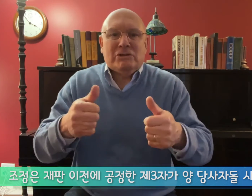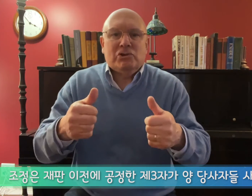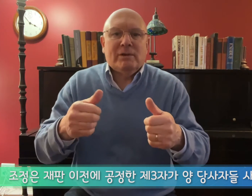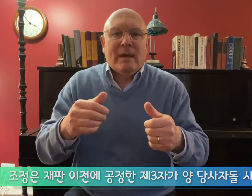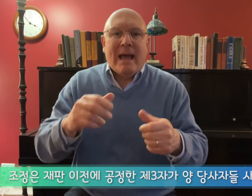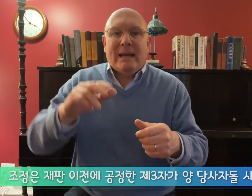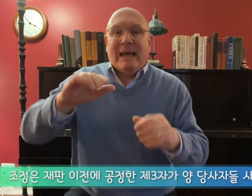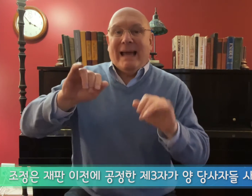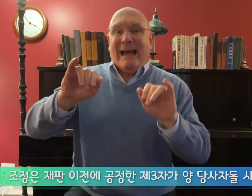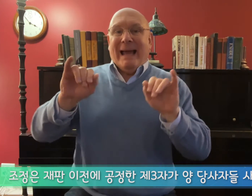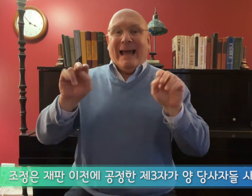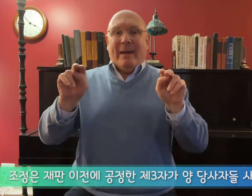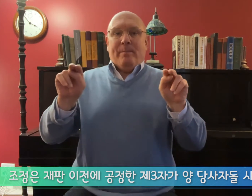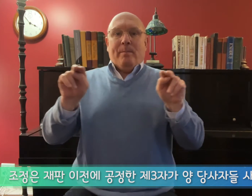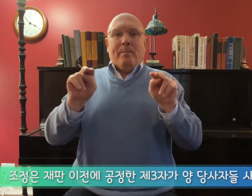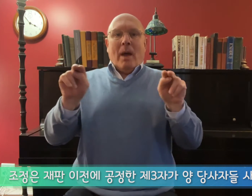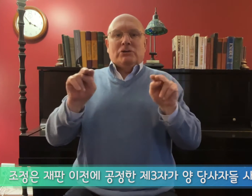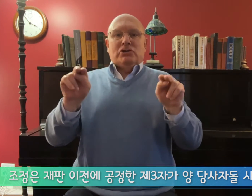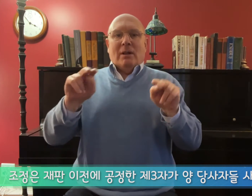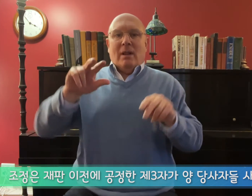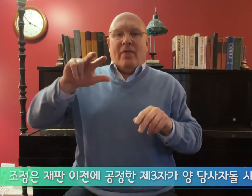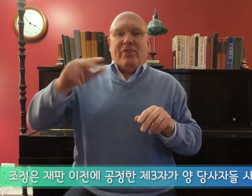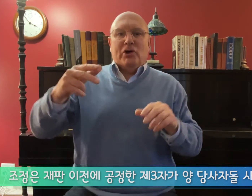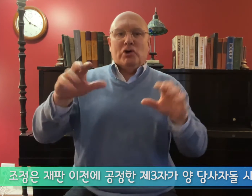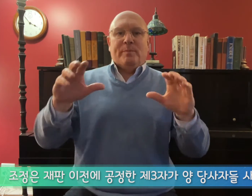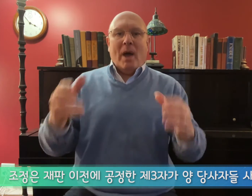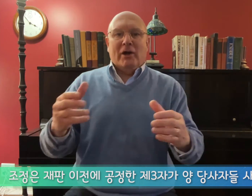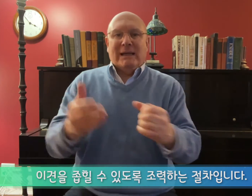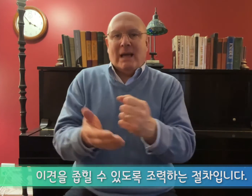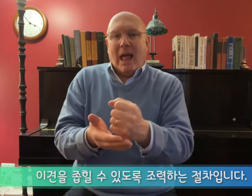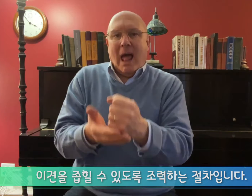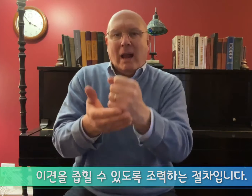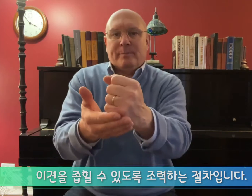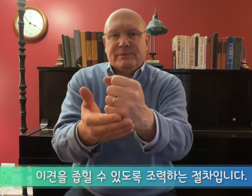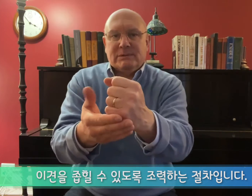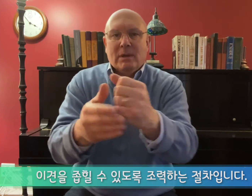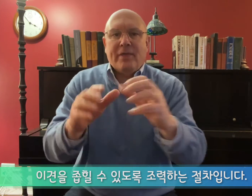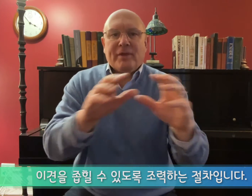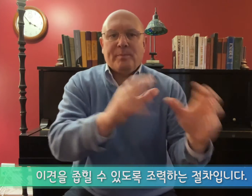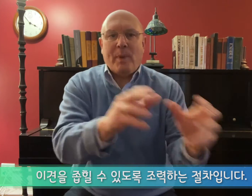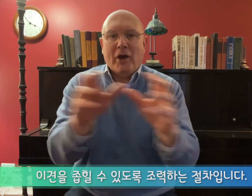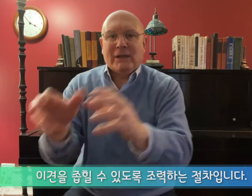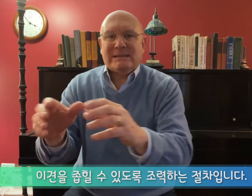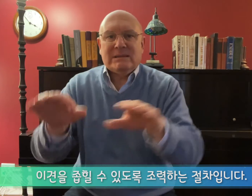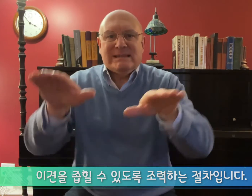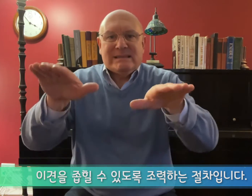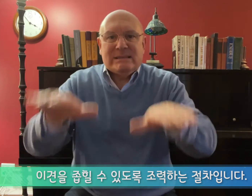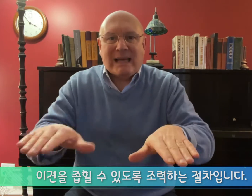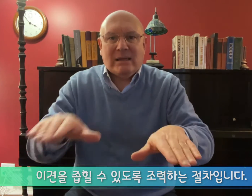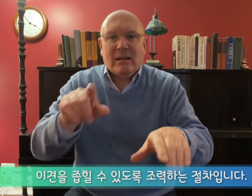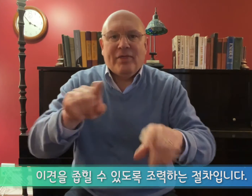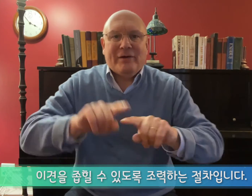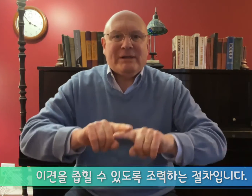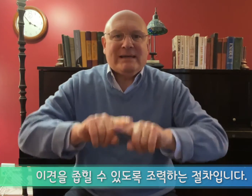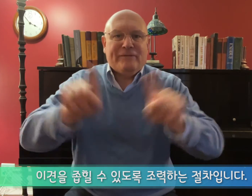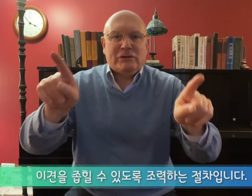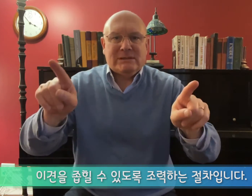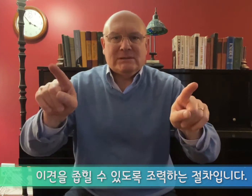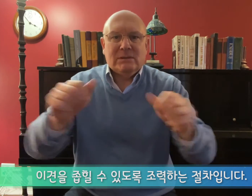which an impartial third party helps the parties settle their differences without going